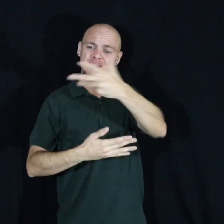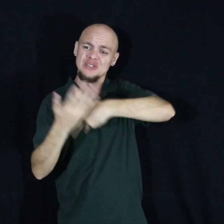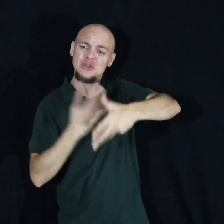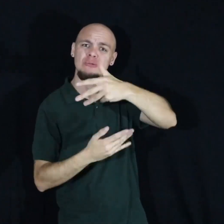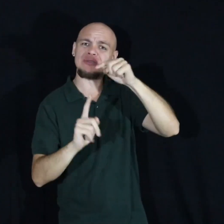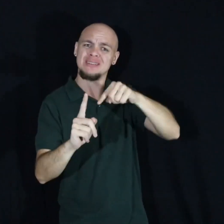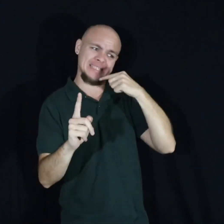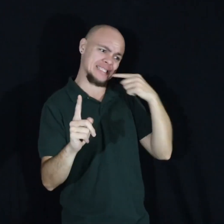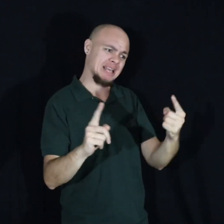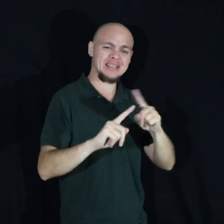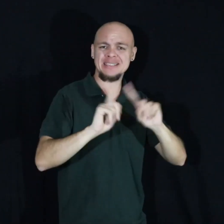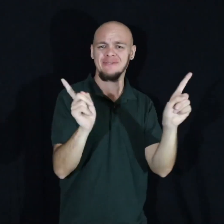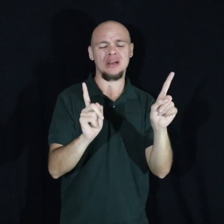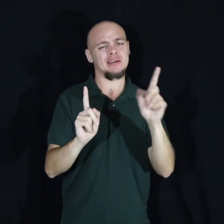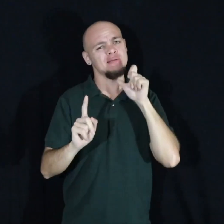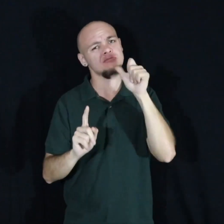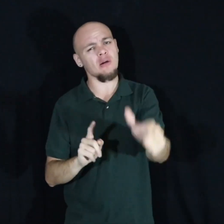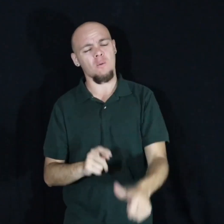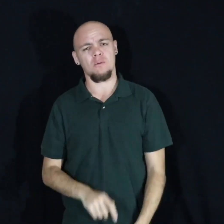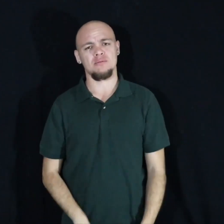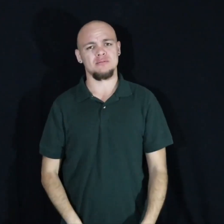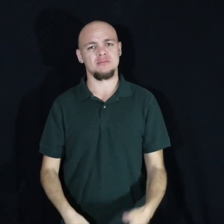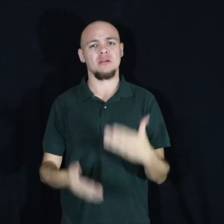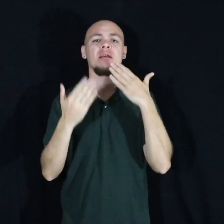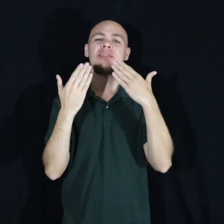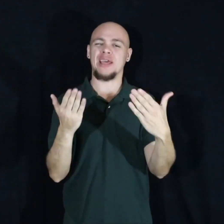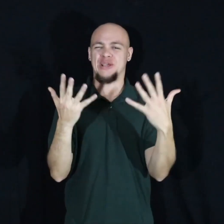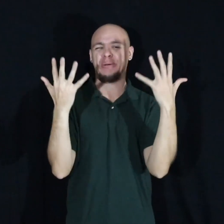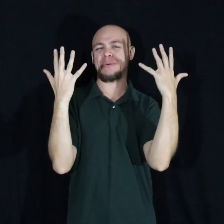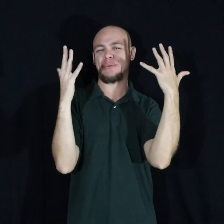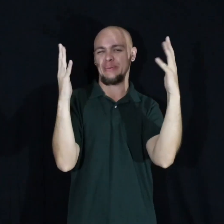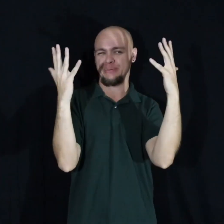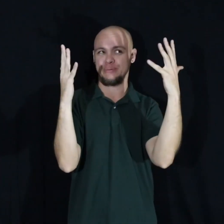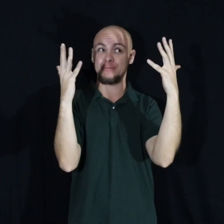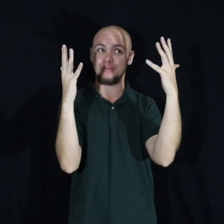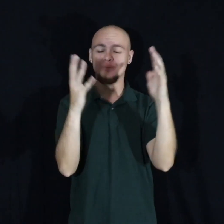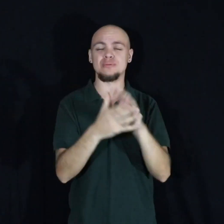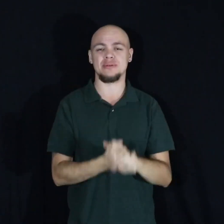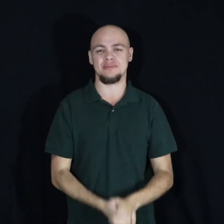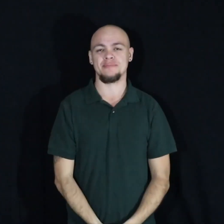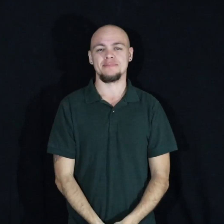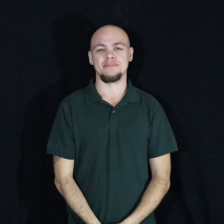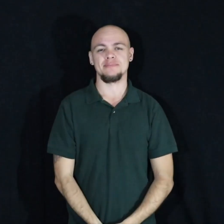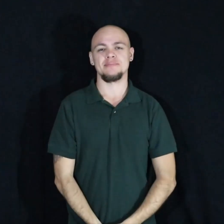Thank you.